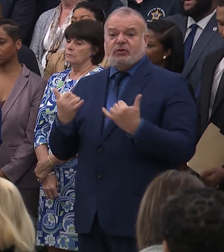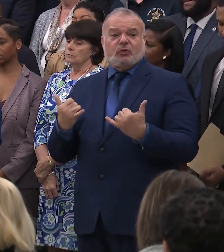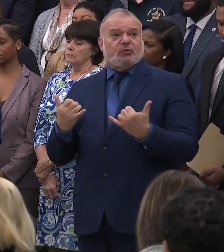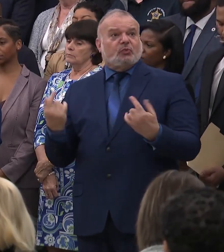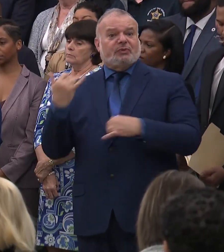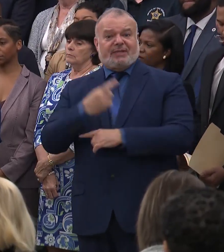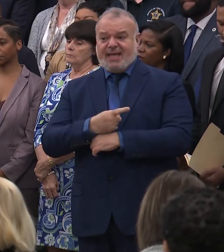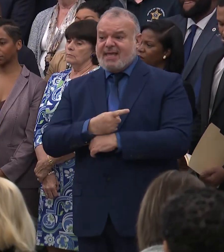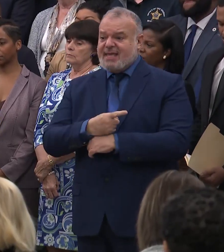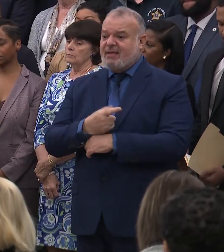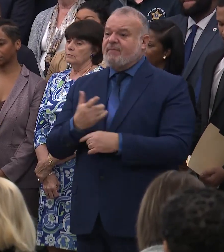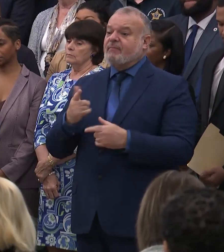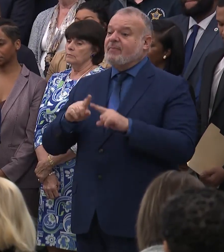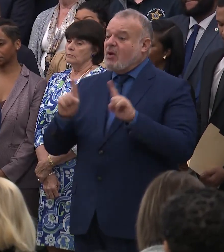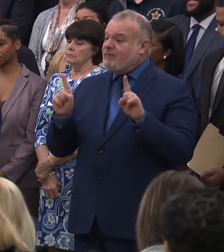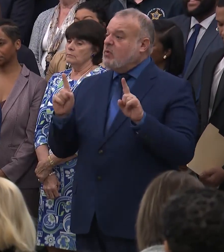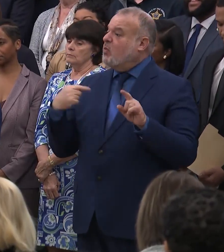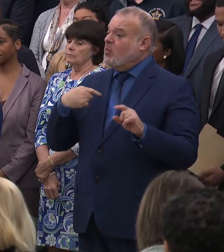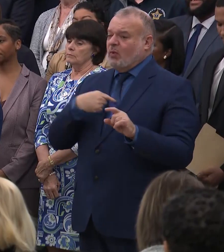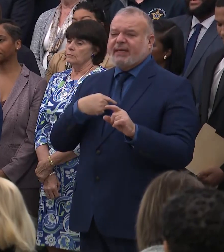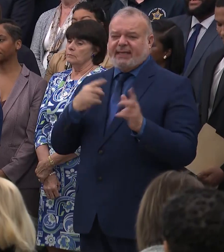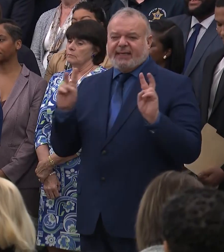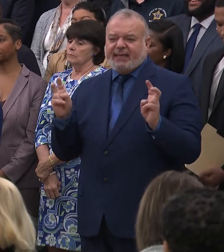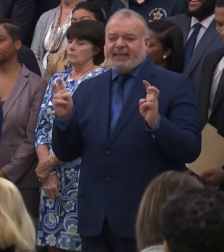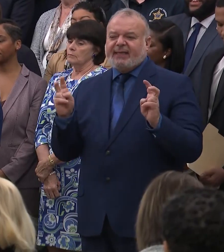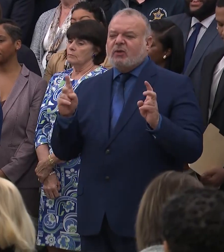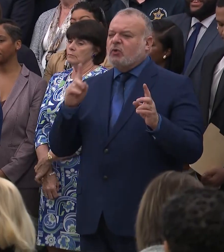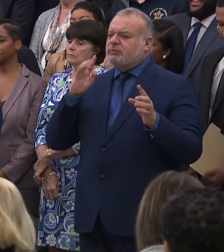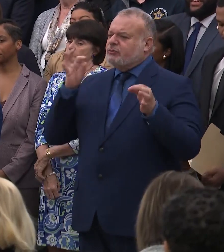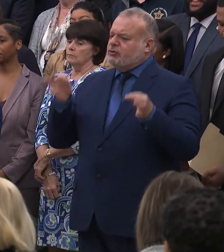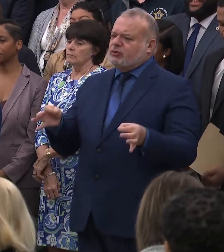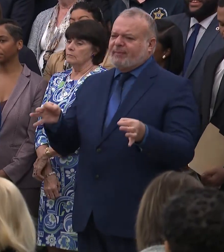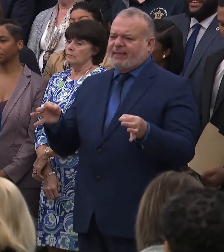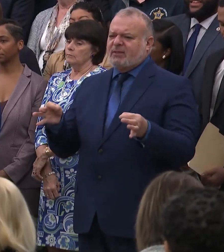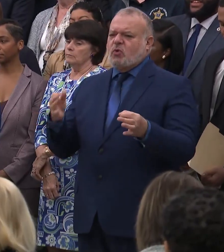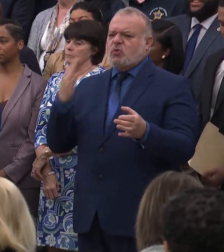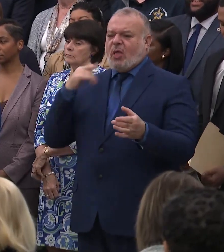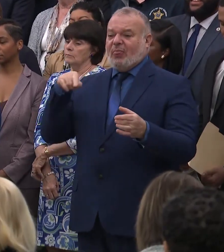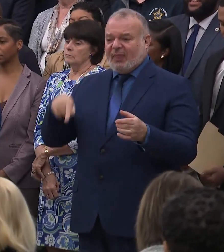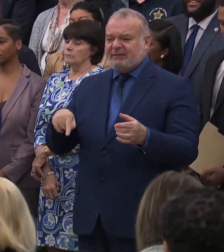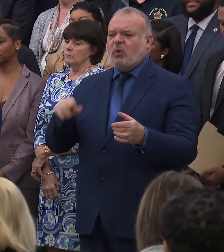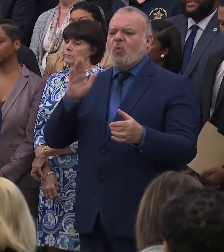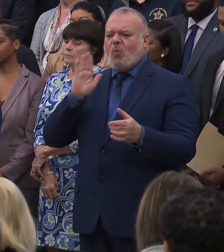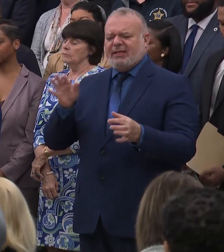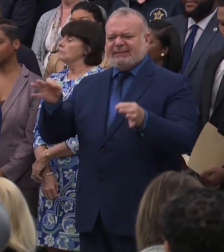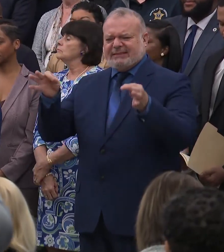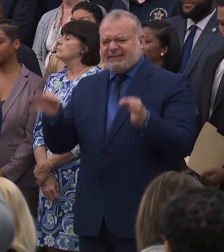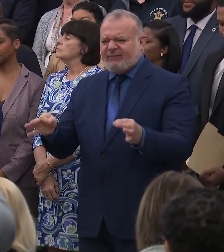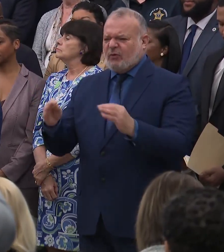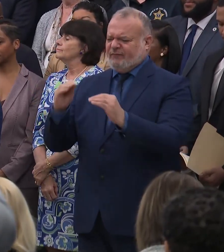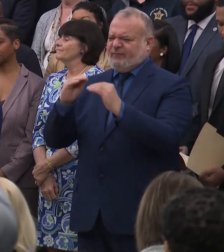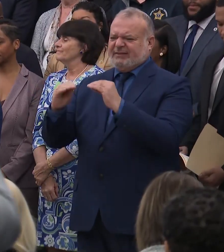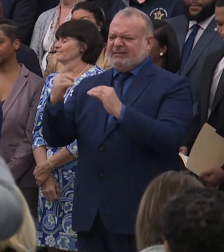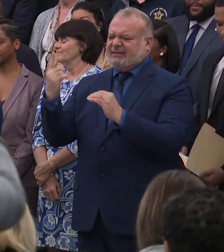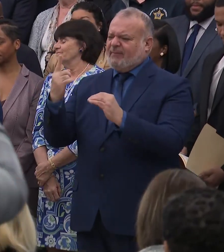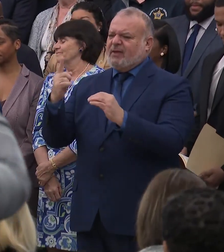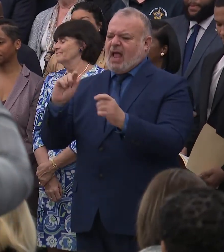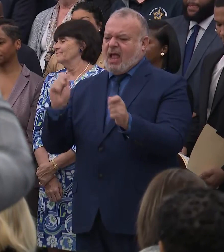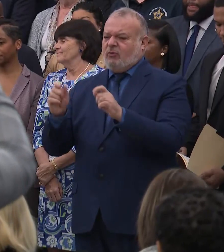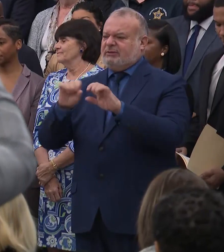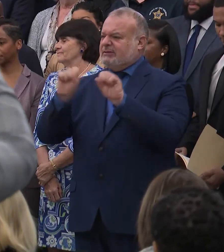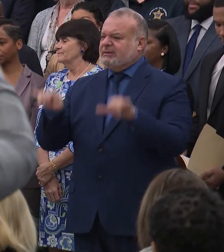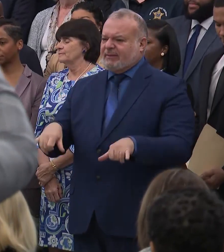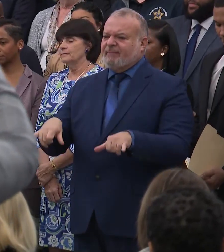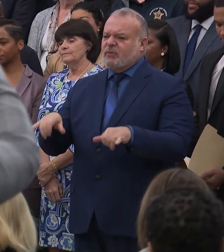be certain that this pardon will redress some of the harm those disparities have caused in Massachusetts, and